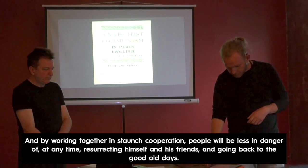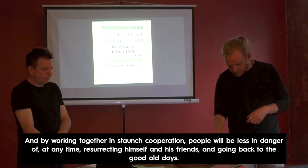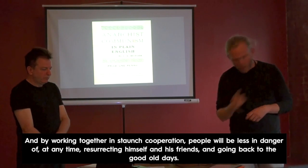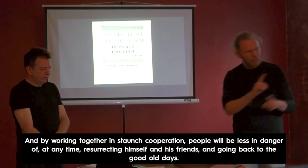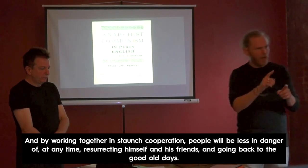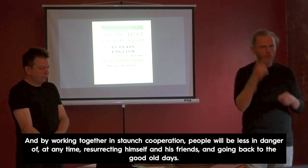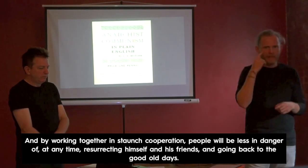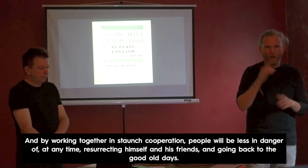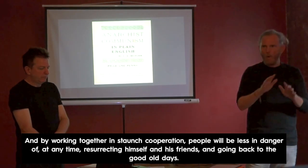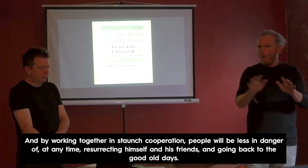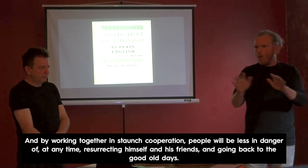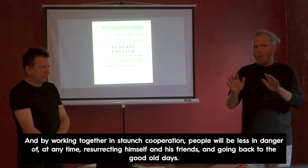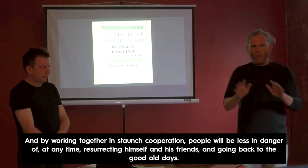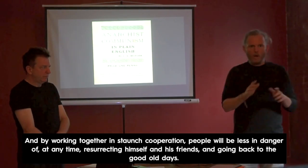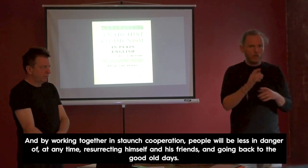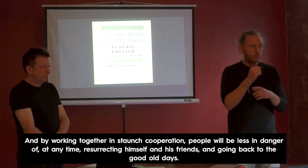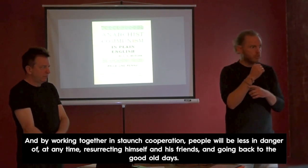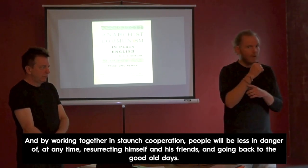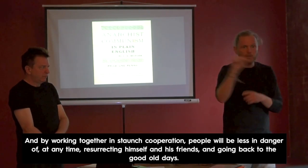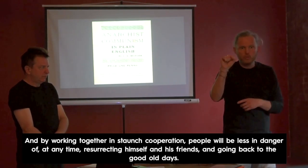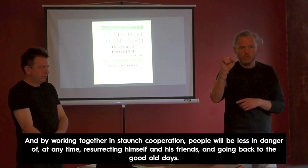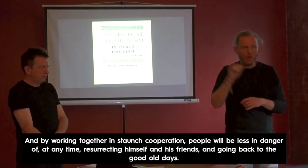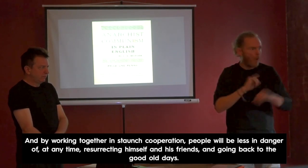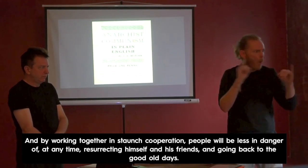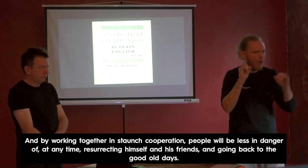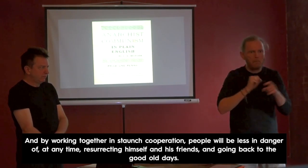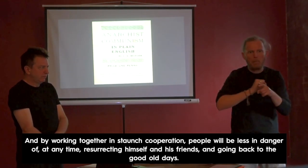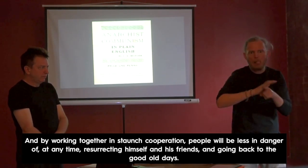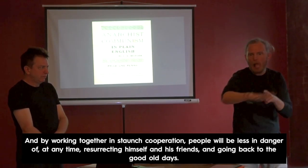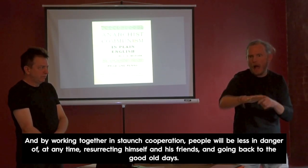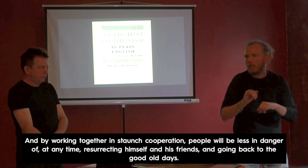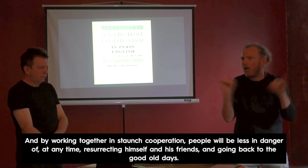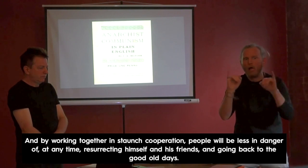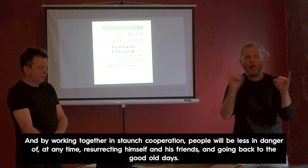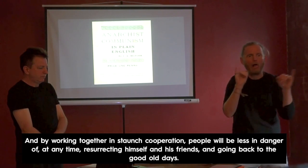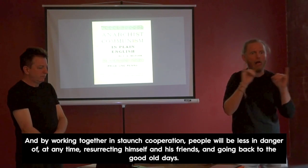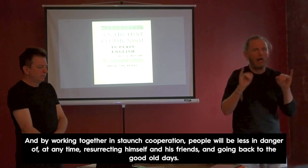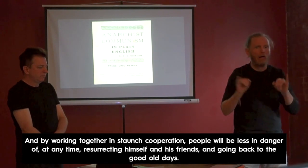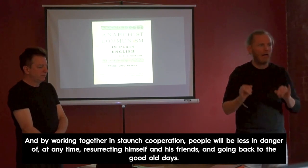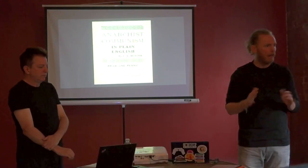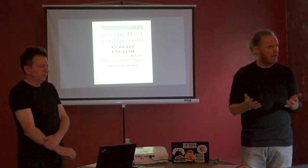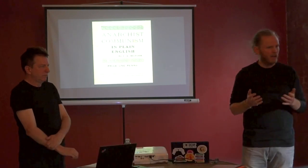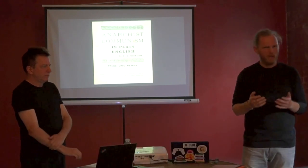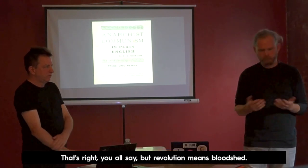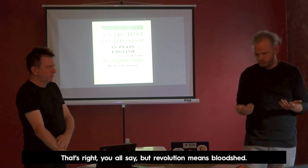tyrant resurrecting himself and his friends and going back to the good old days.